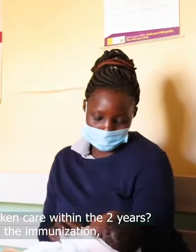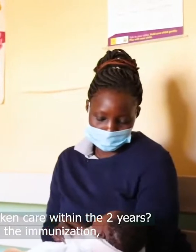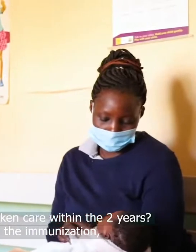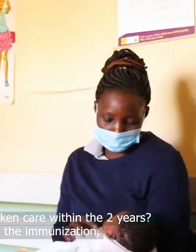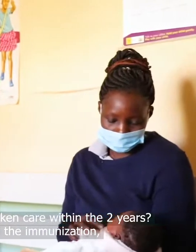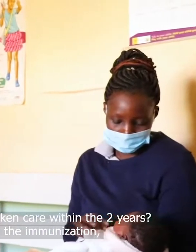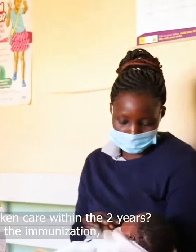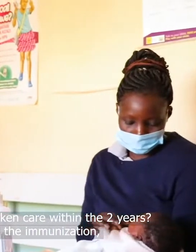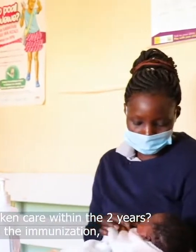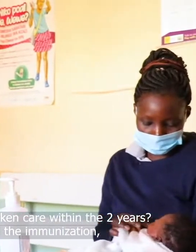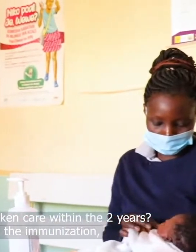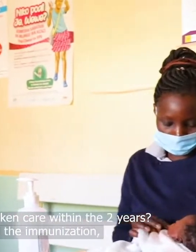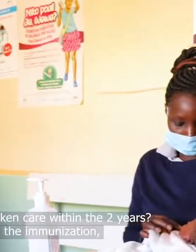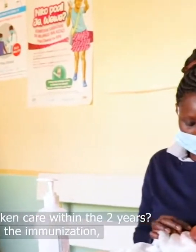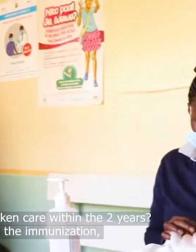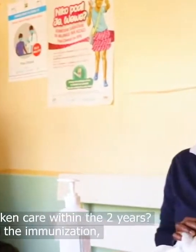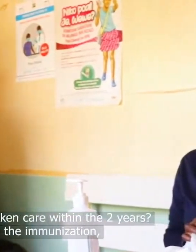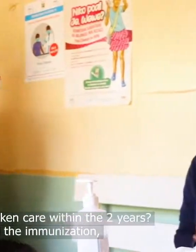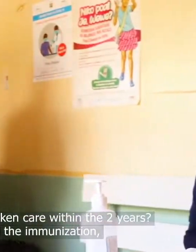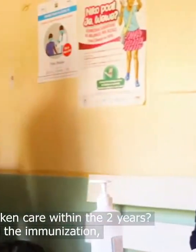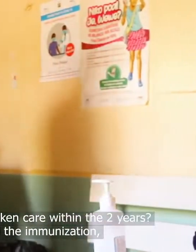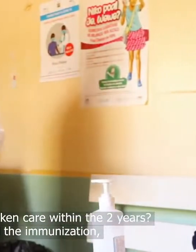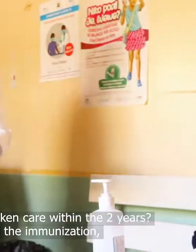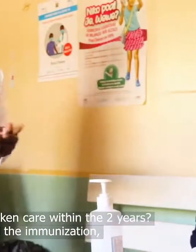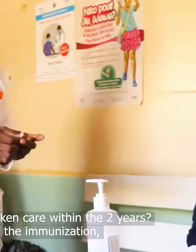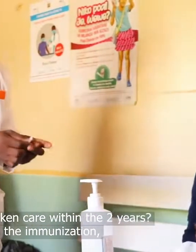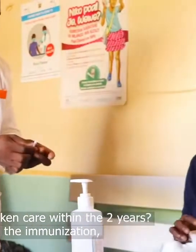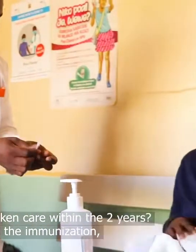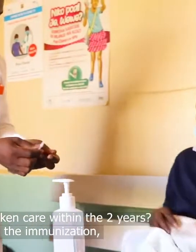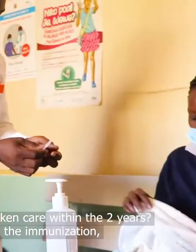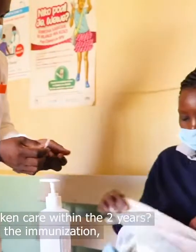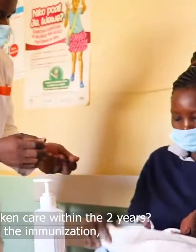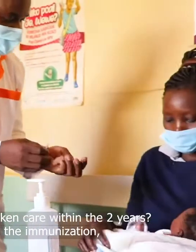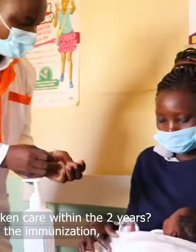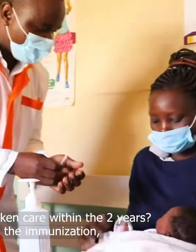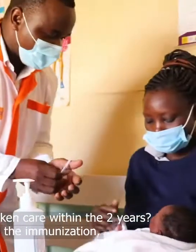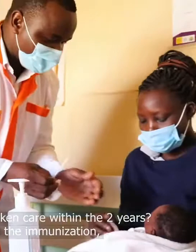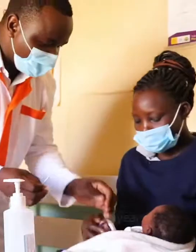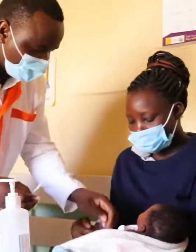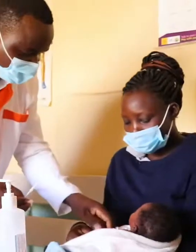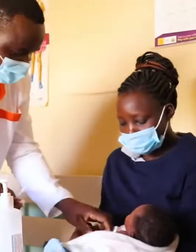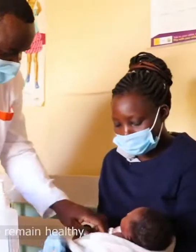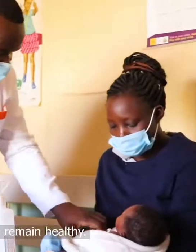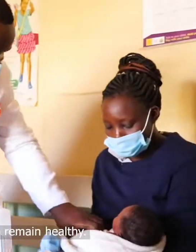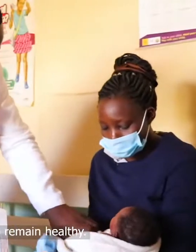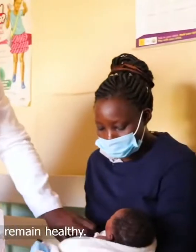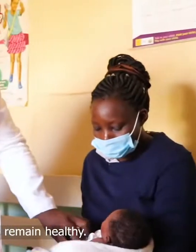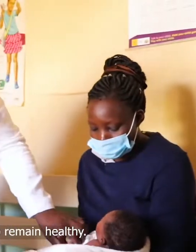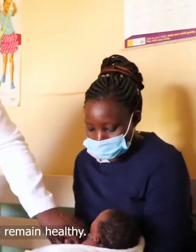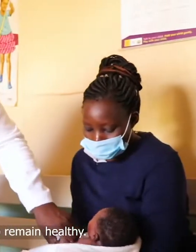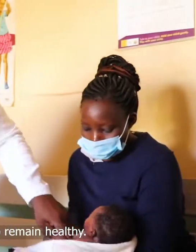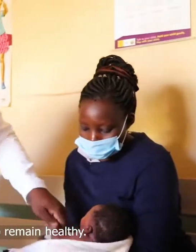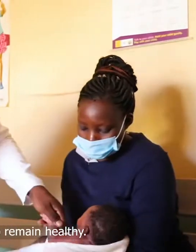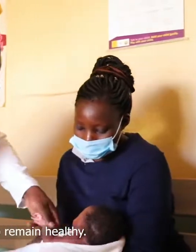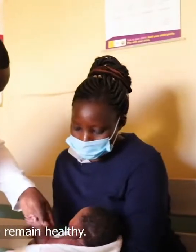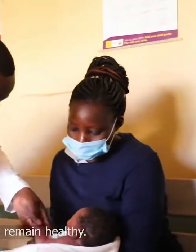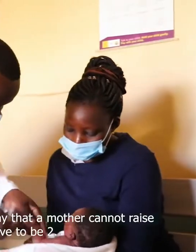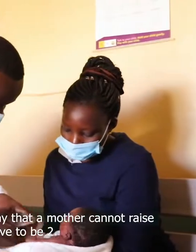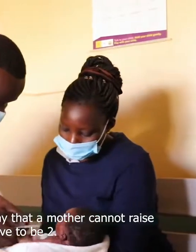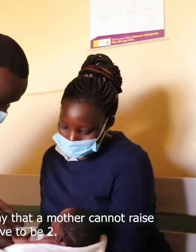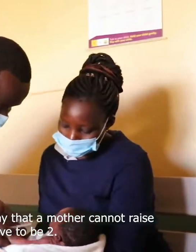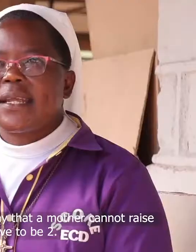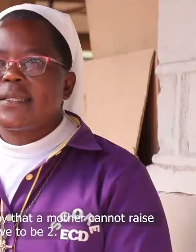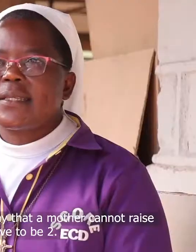to be taken care of within the 2 years? The child has to go through all the immunization, and this helps the child to remain